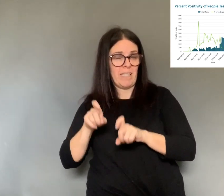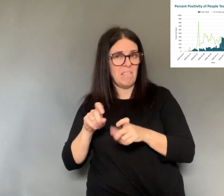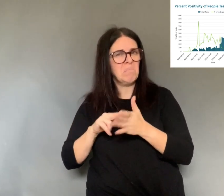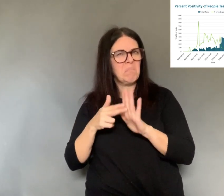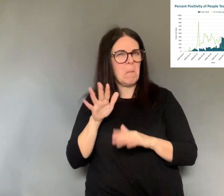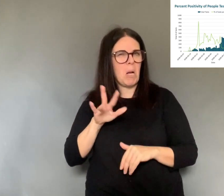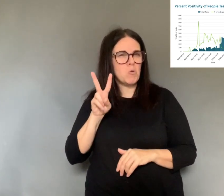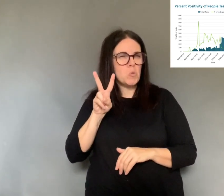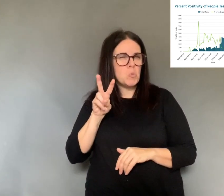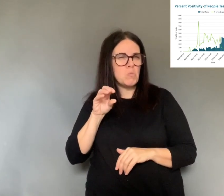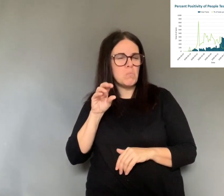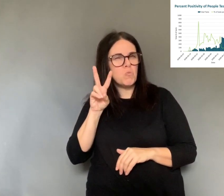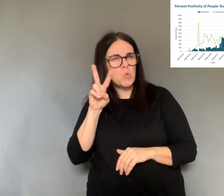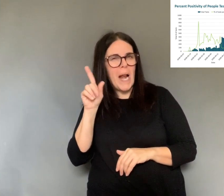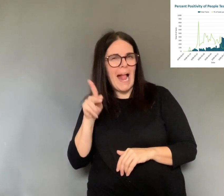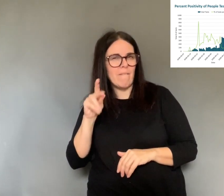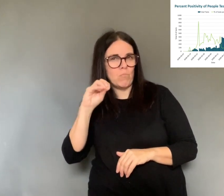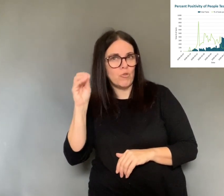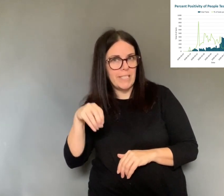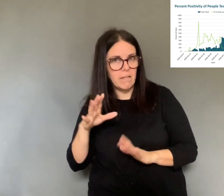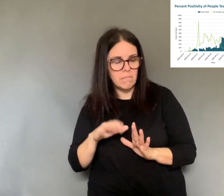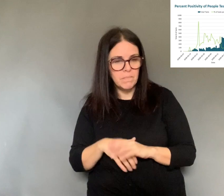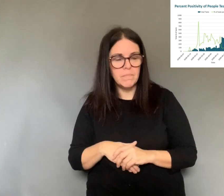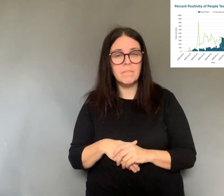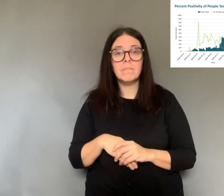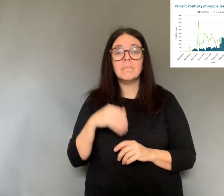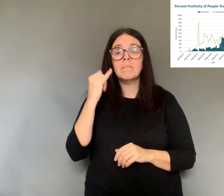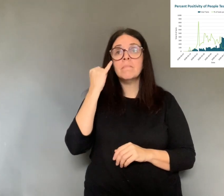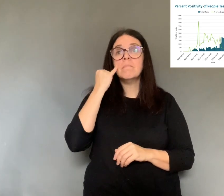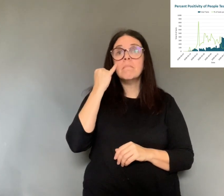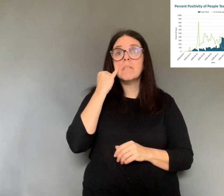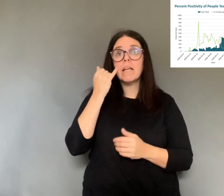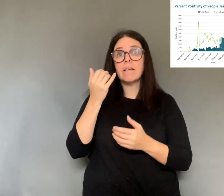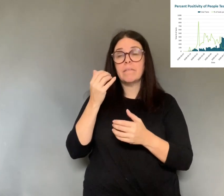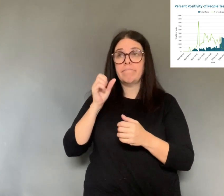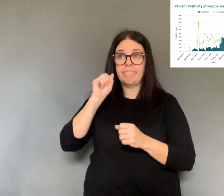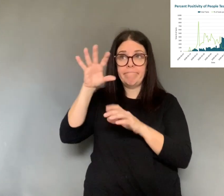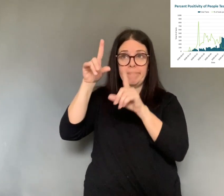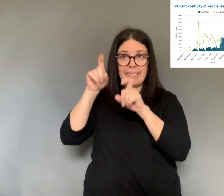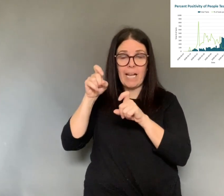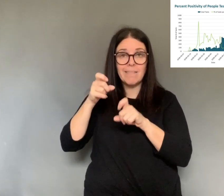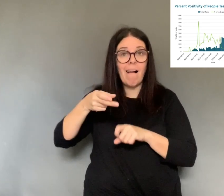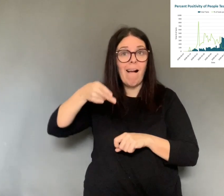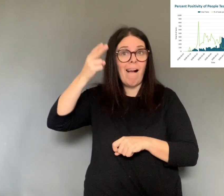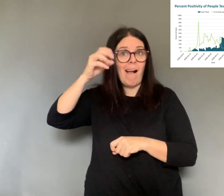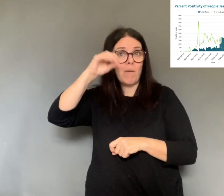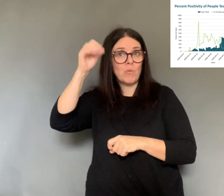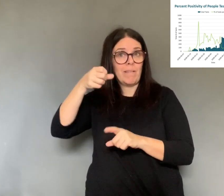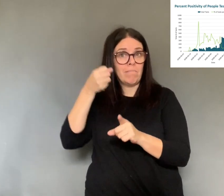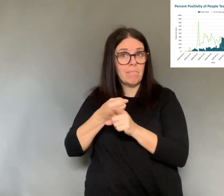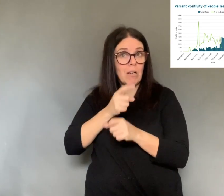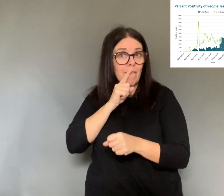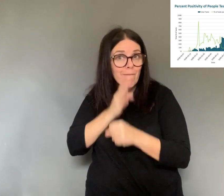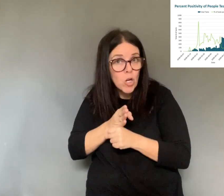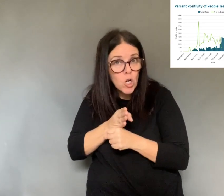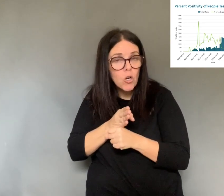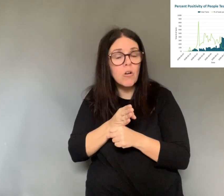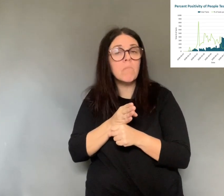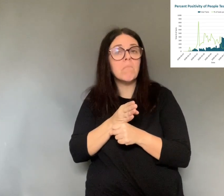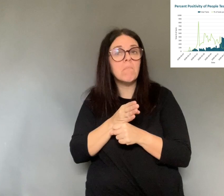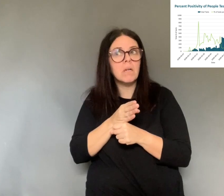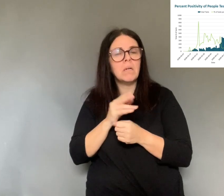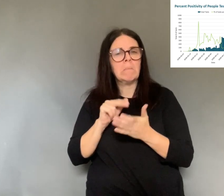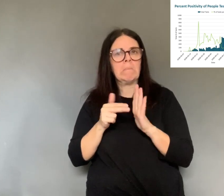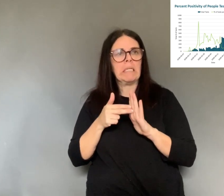When the results are coming back with a high positivity, that means it's much more prevalent in our community, but we can see that the positivity